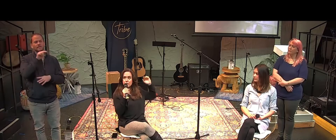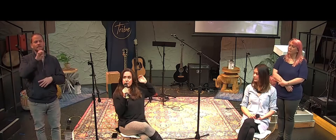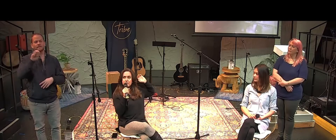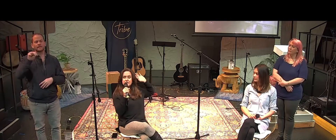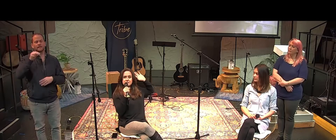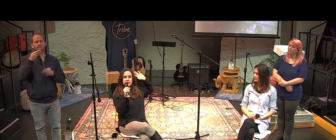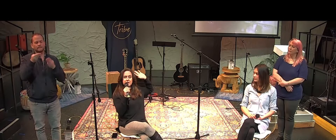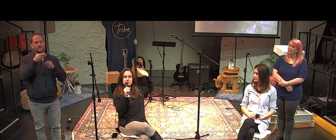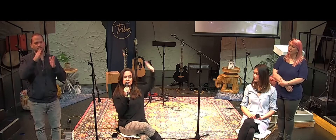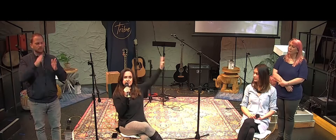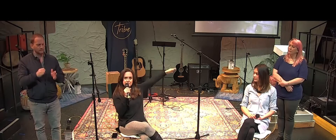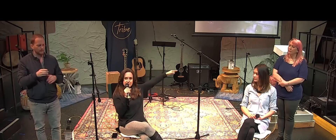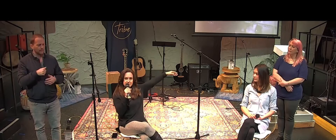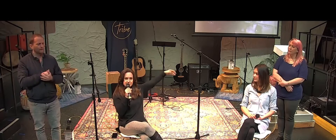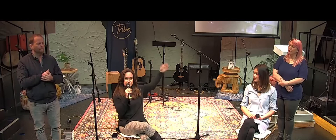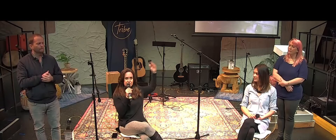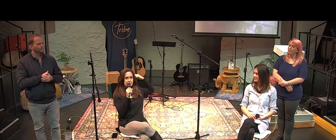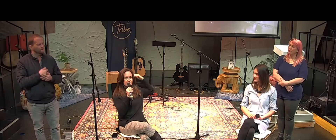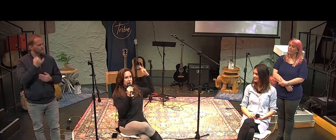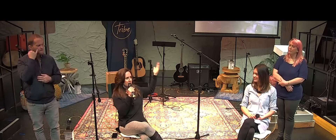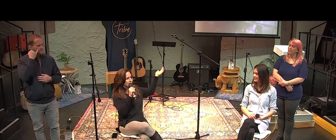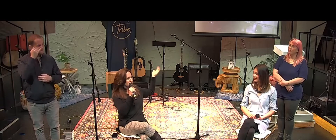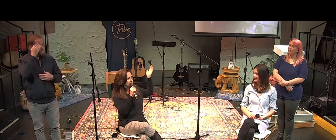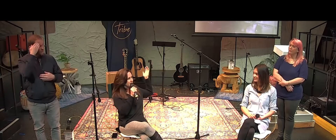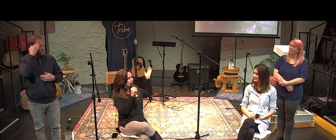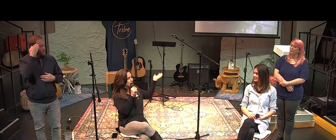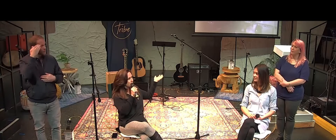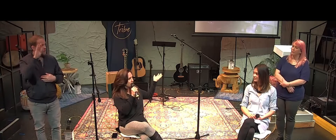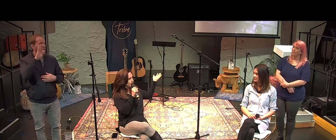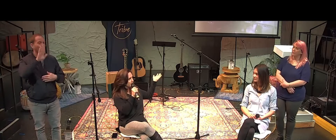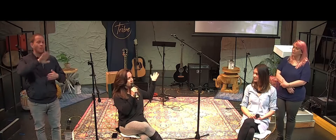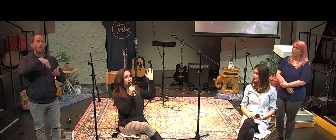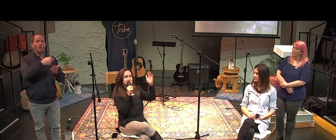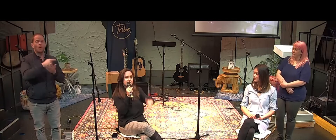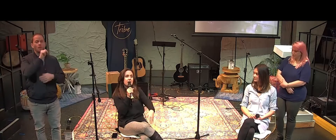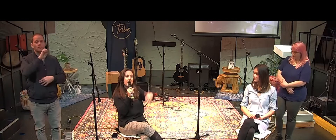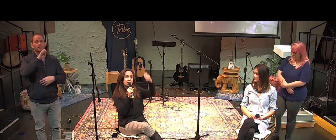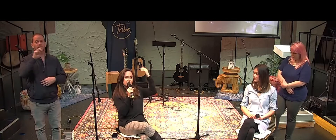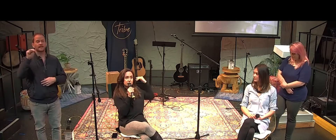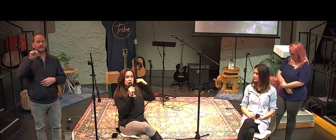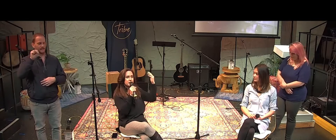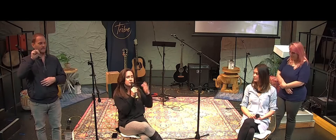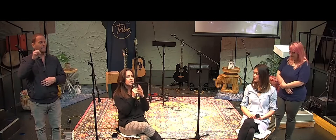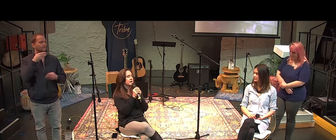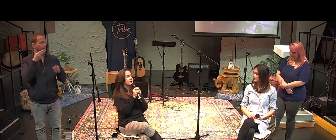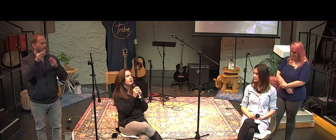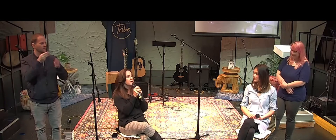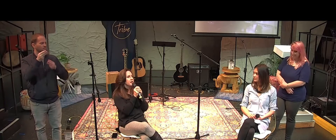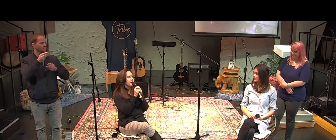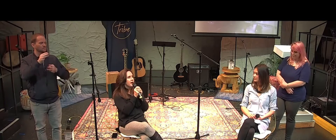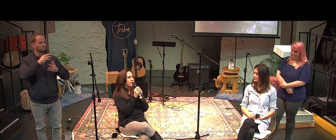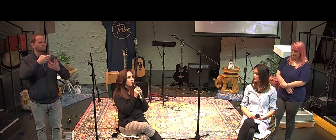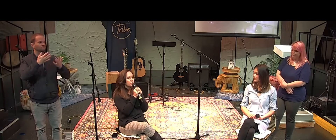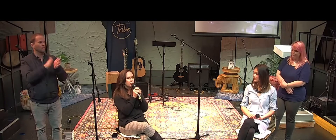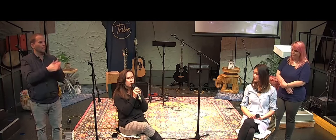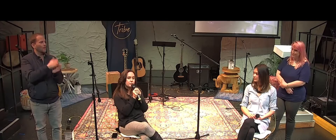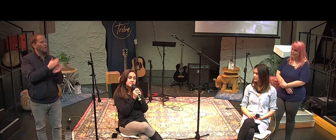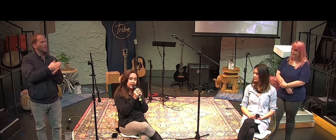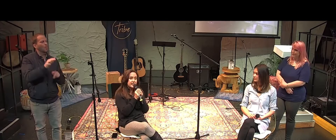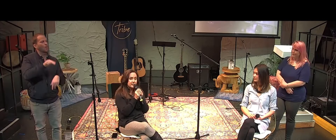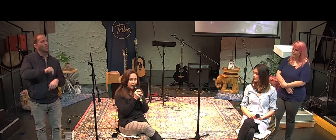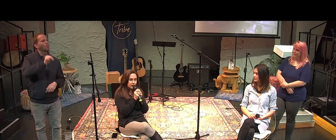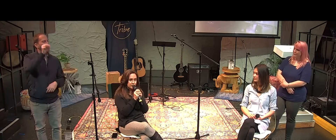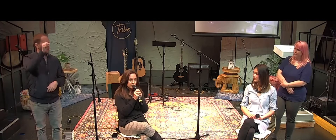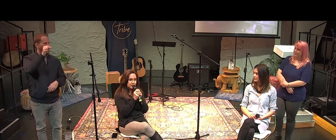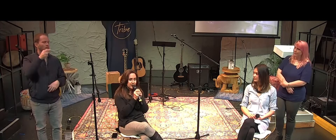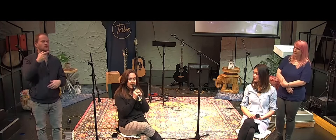know, the entire teen ministry functions in the north. So that's a lot of commuting. And we would